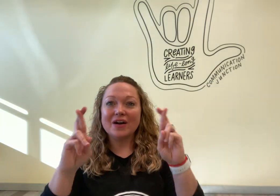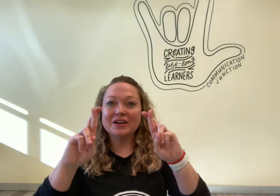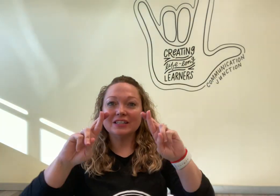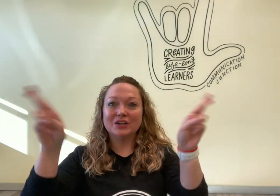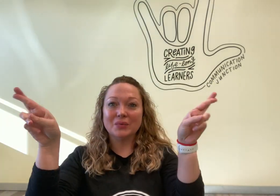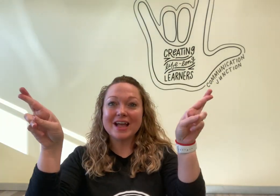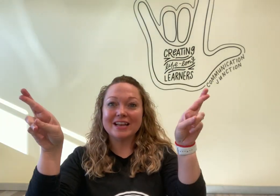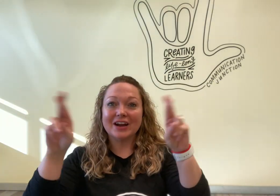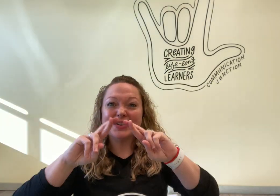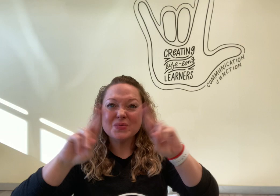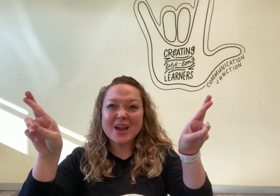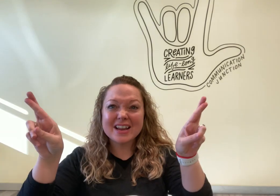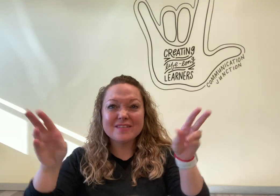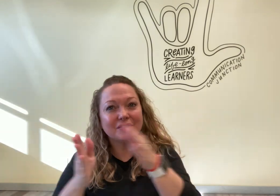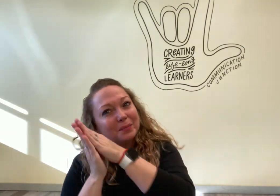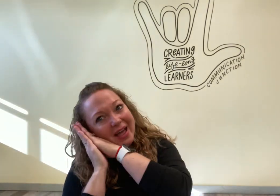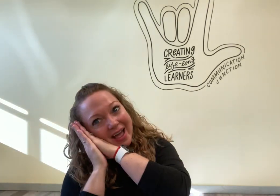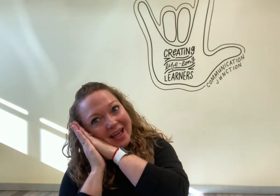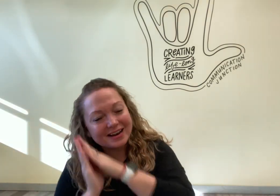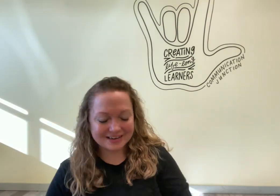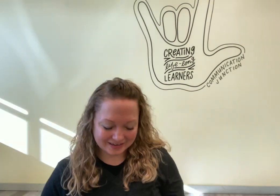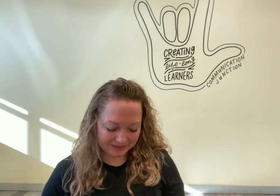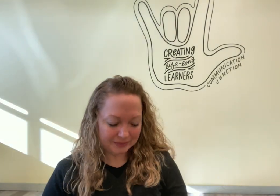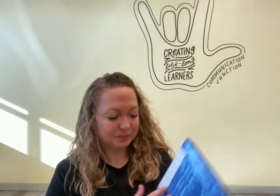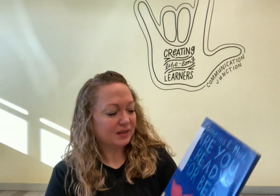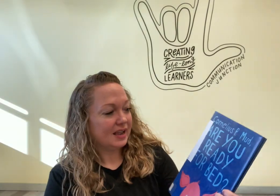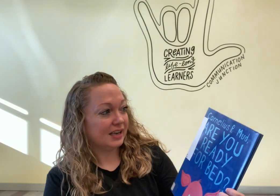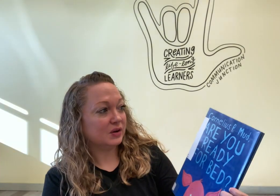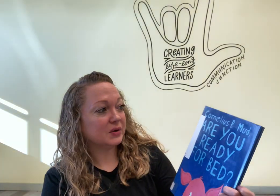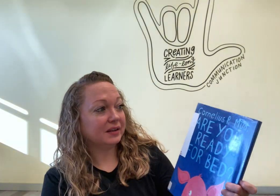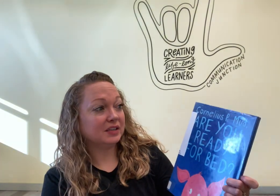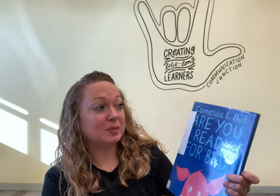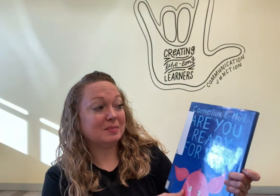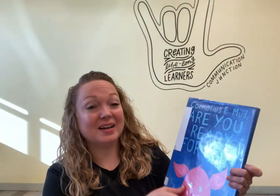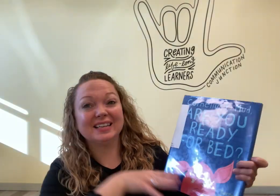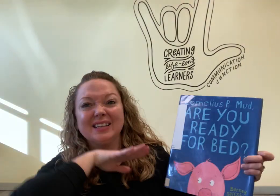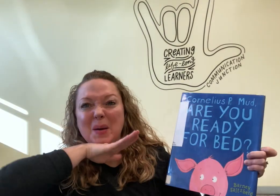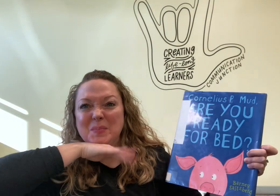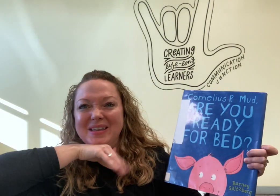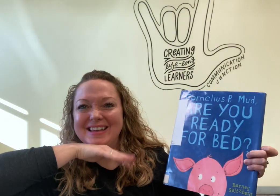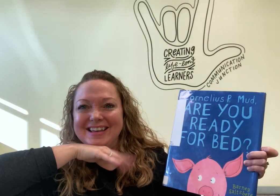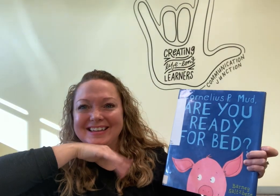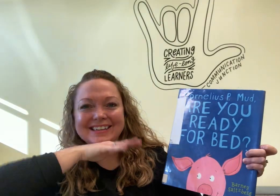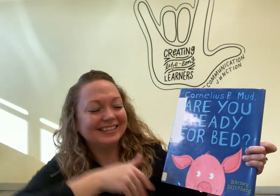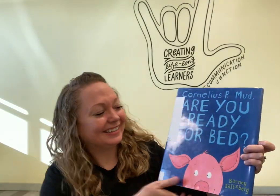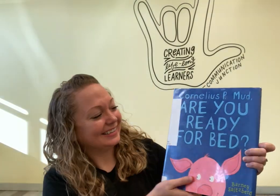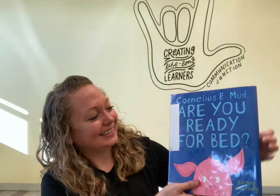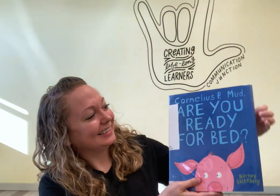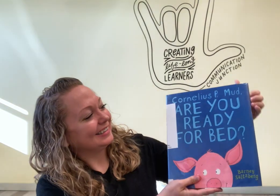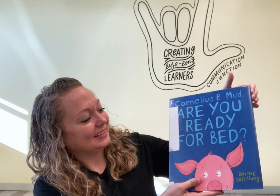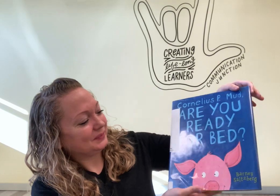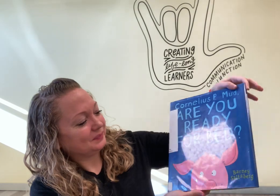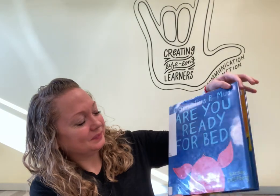and you go, ready. Are you ready for bed? And Cornelius P. Mudd is a pig.